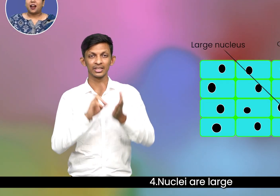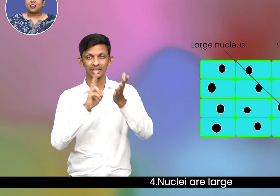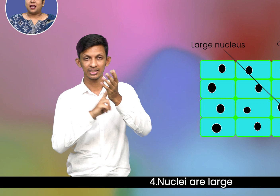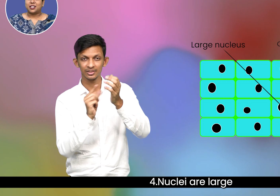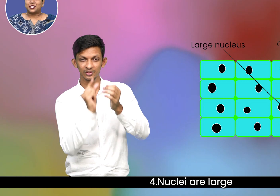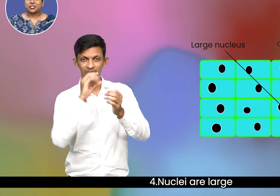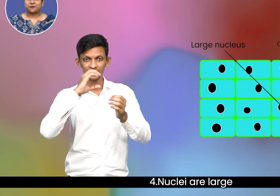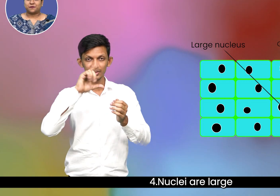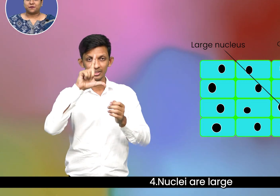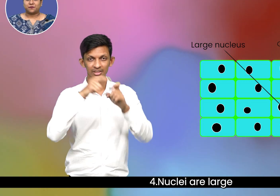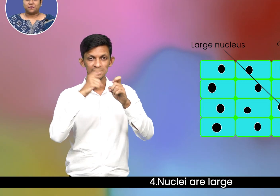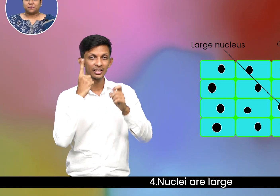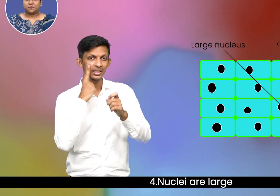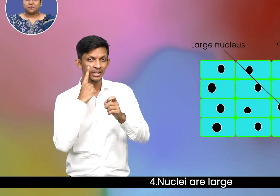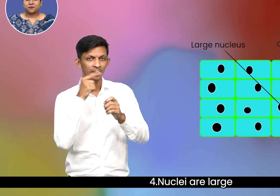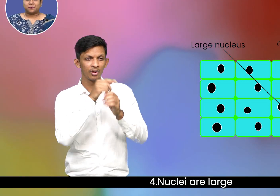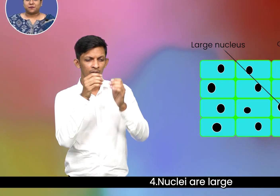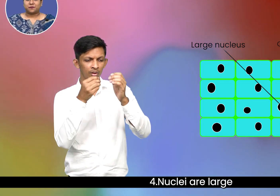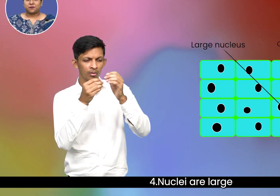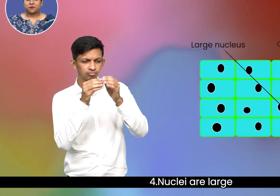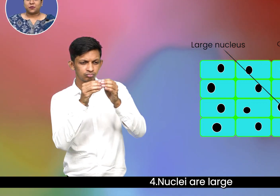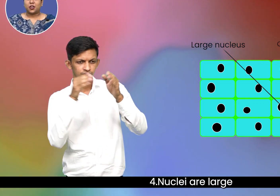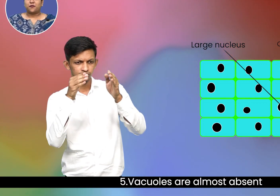Nuclei are large.